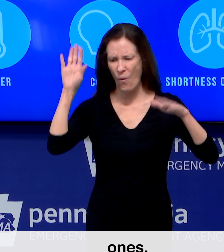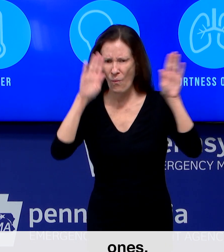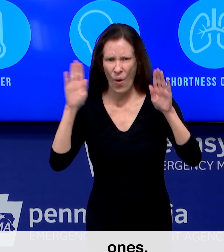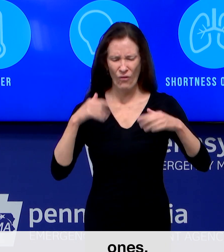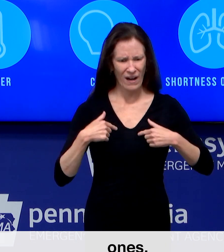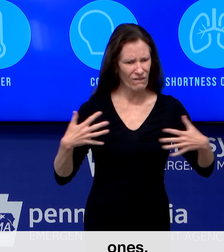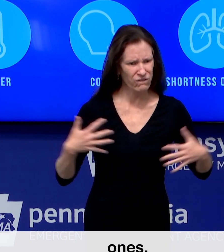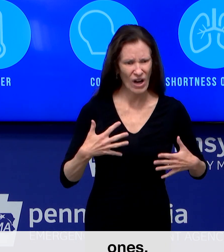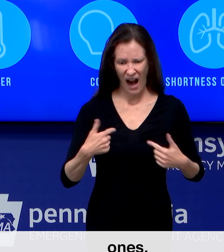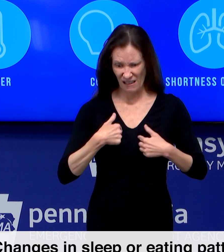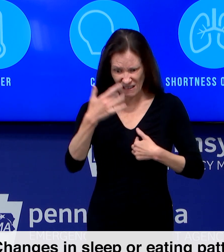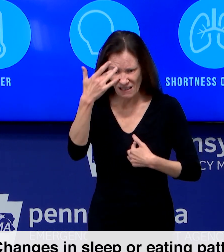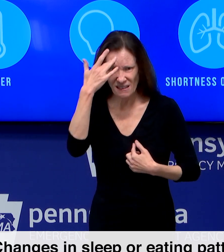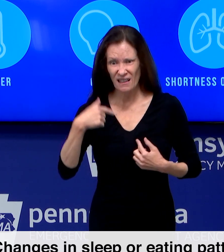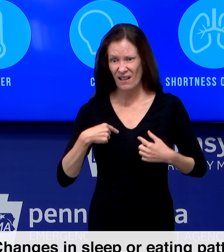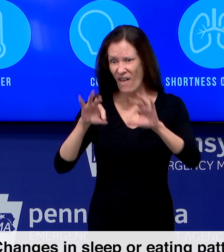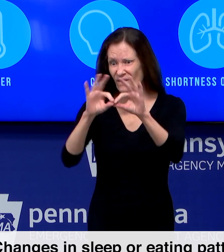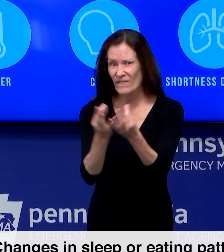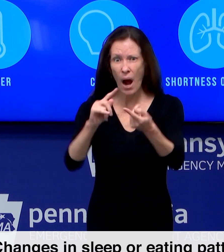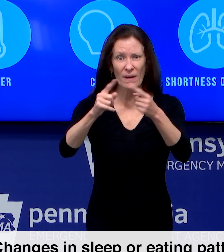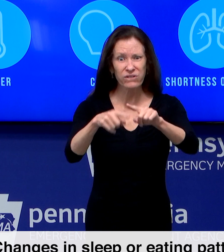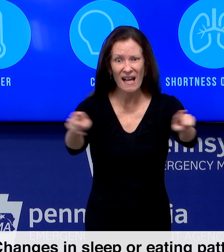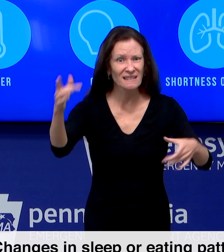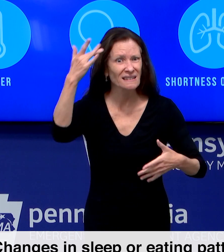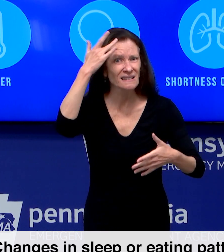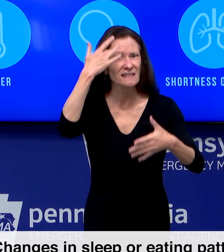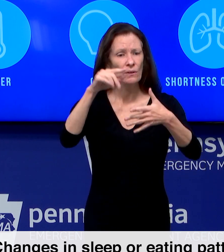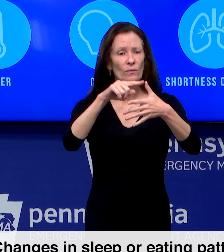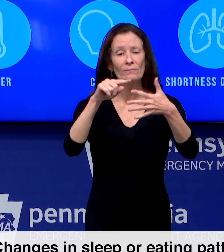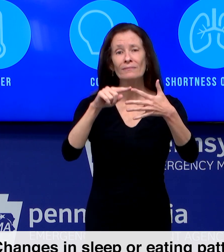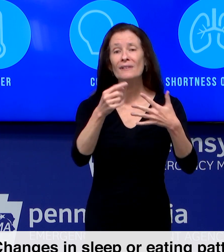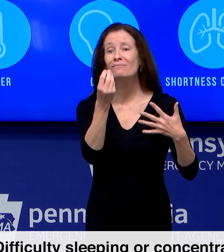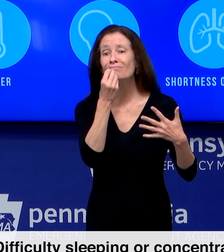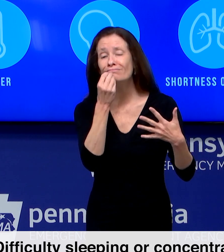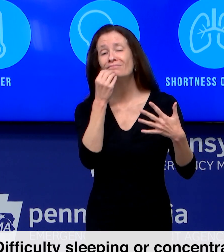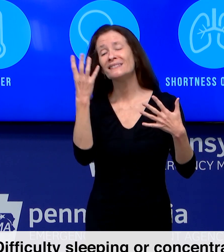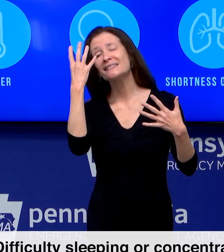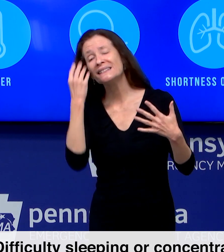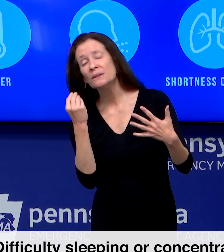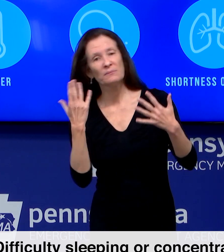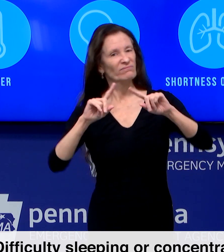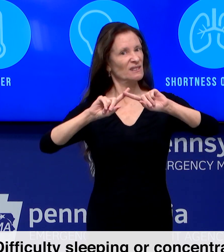ones, changes in sleep or eating patterns, difficulty sleeping or